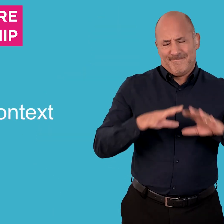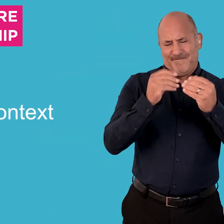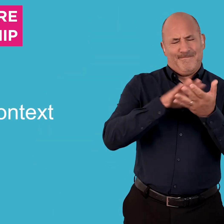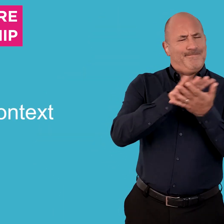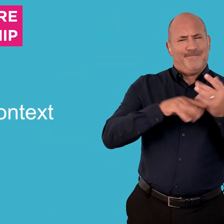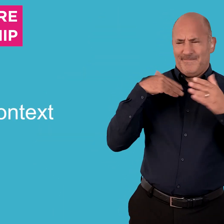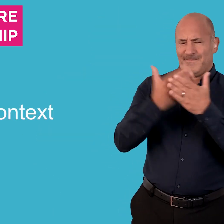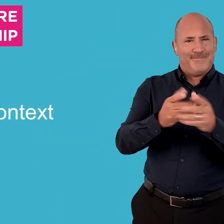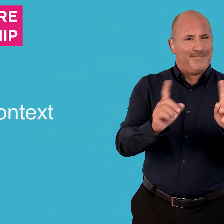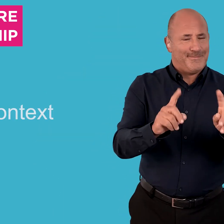2. Context.